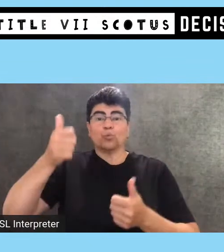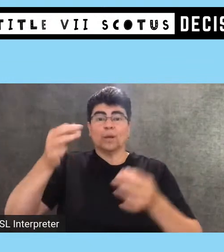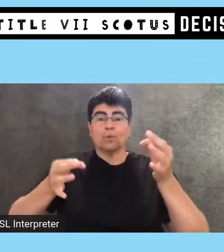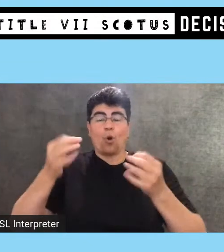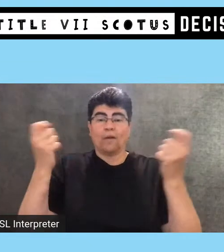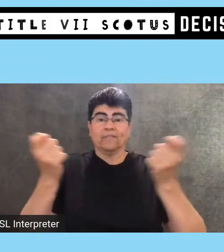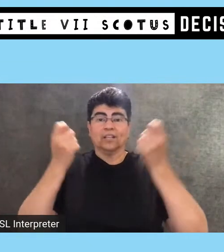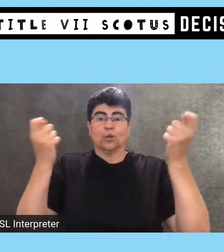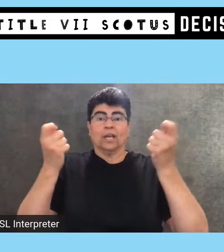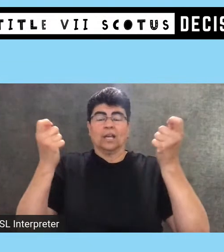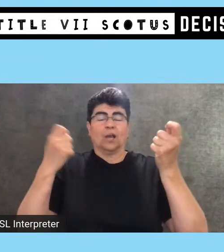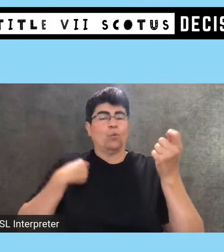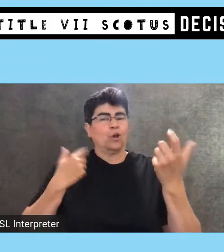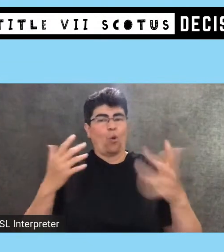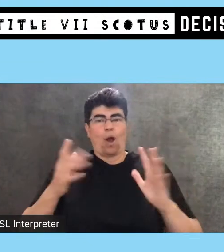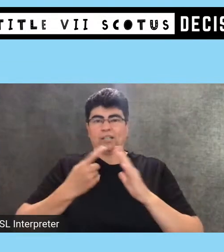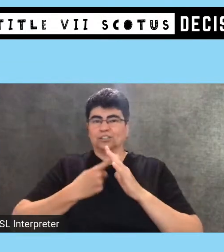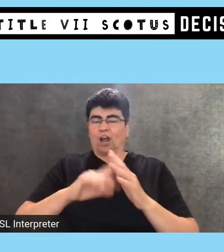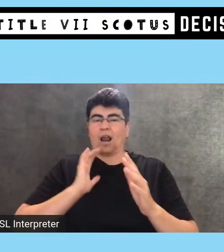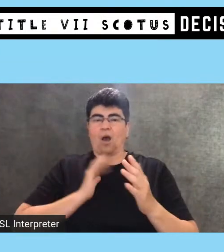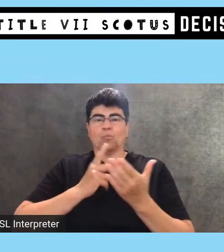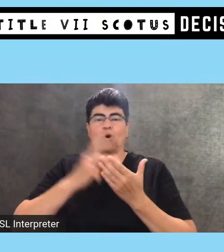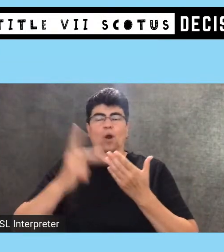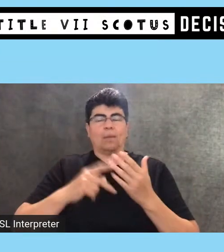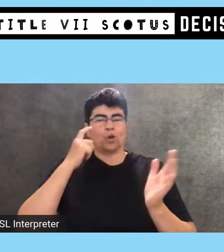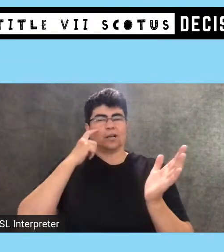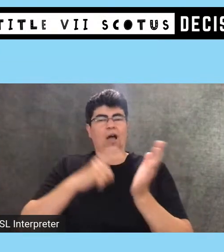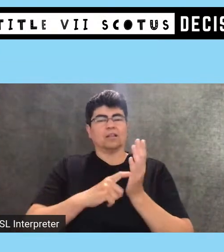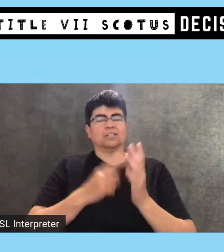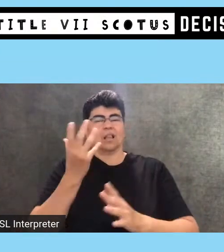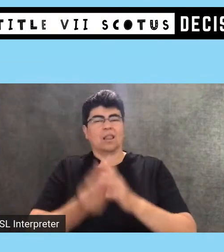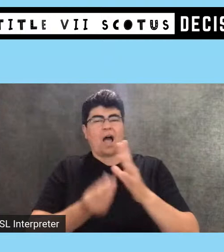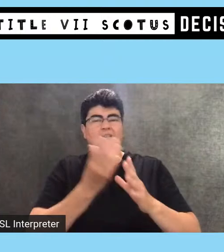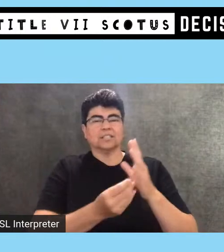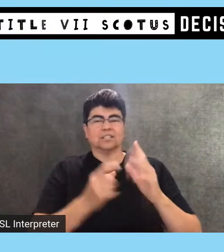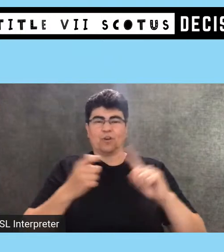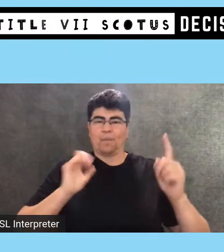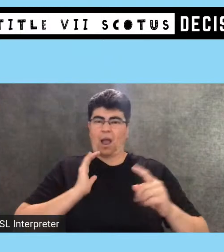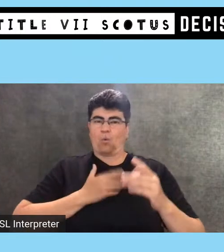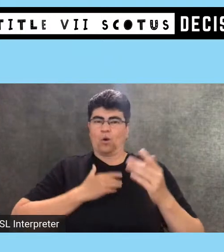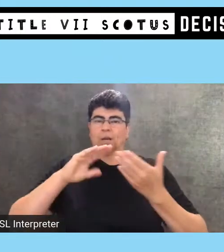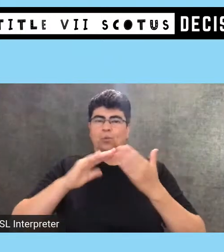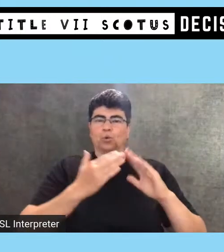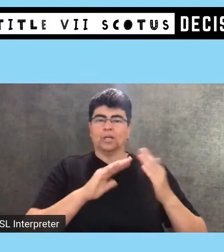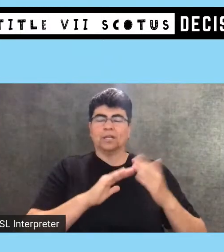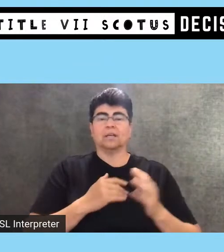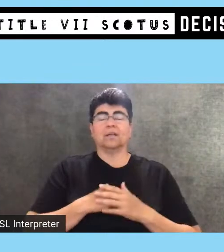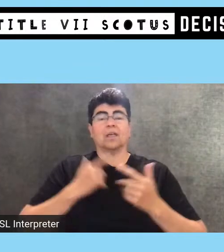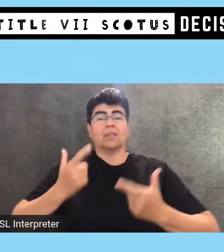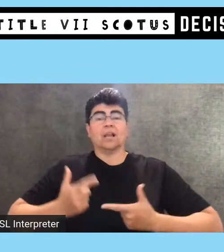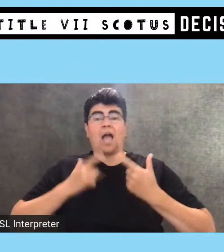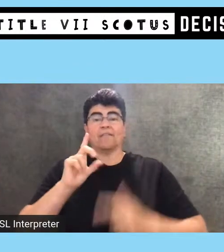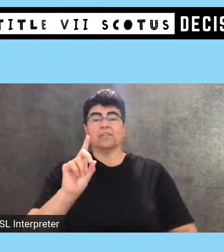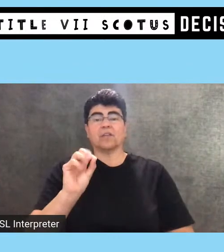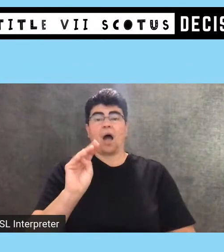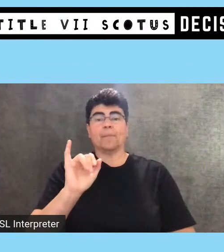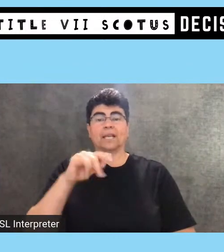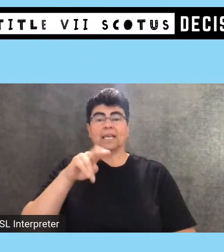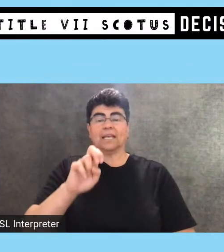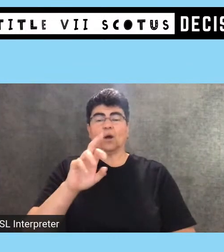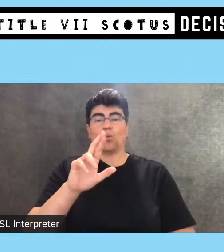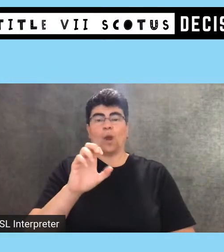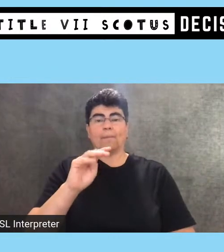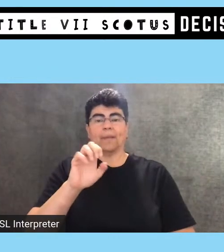don't want to start our program without acknowledging the losses within our own community. The lives of Dominique Remy